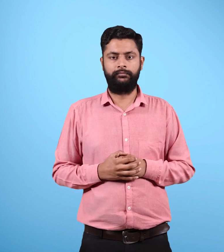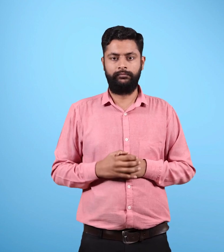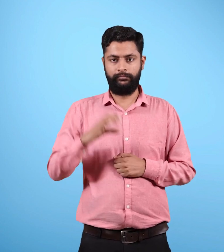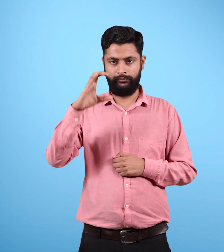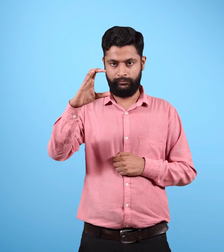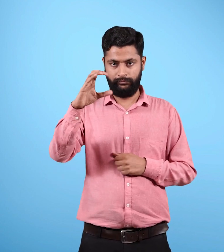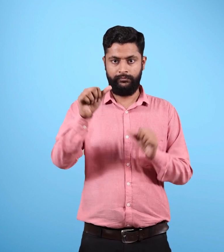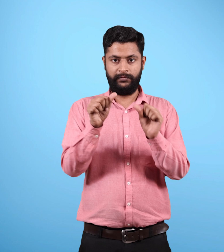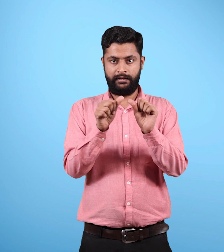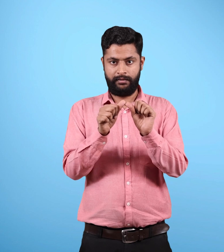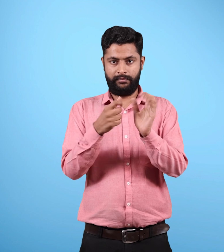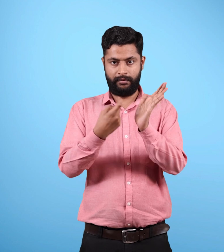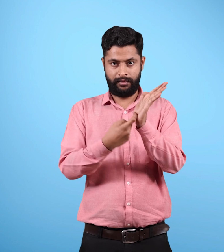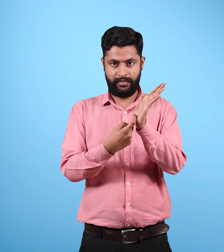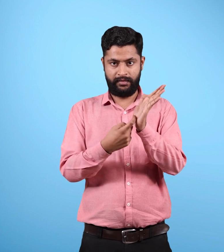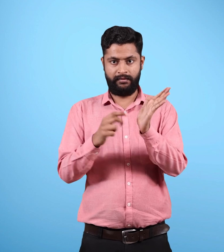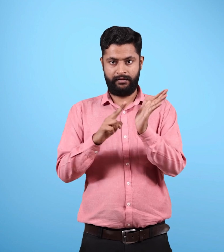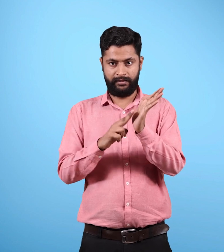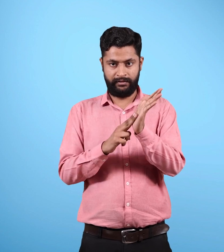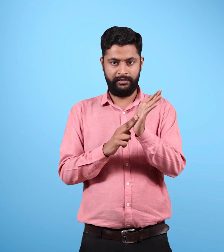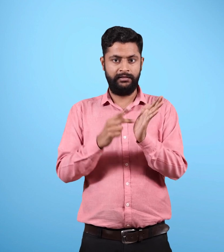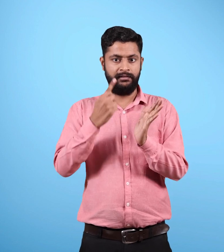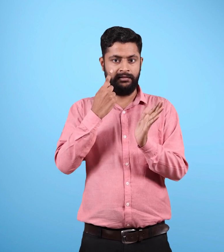are called carnivores.